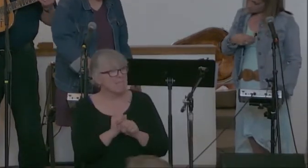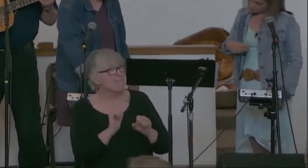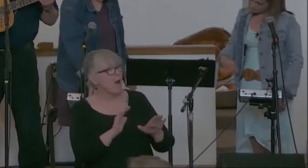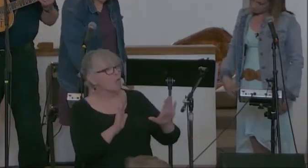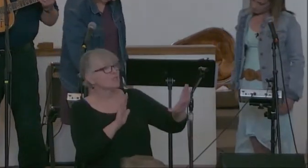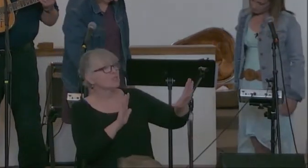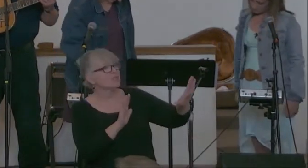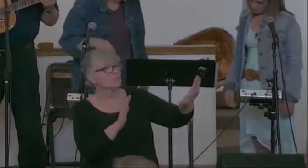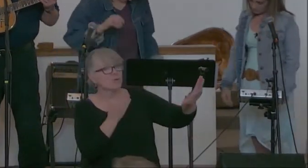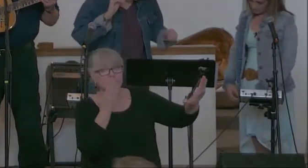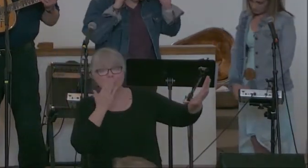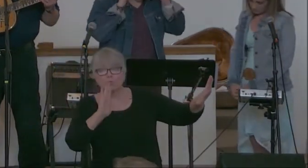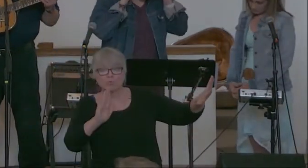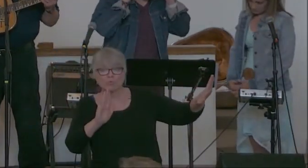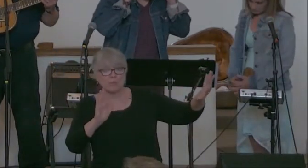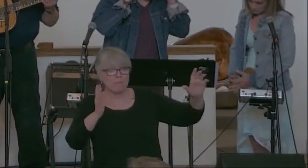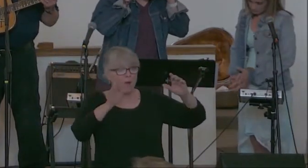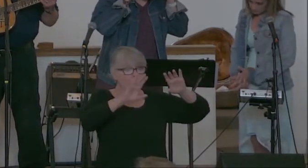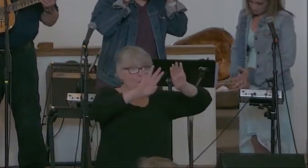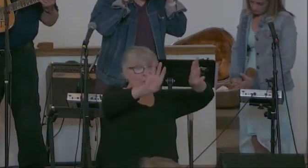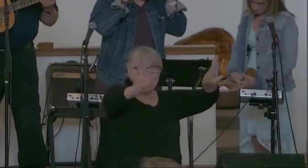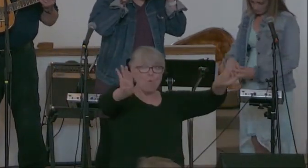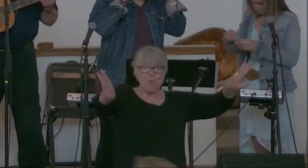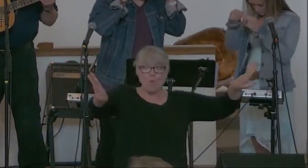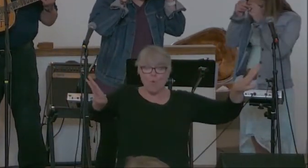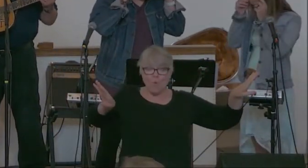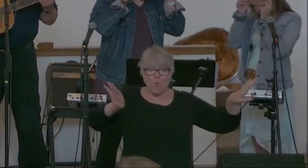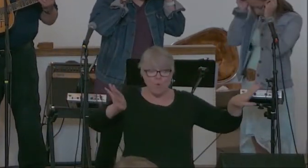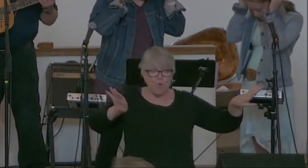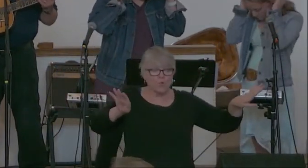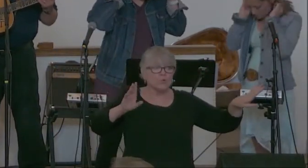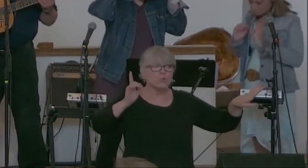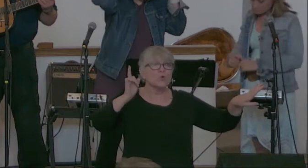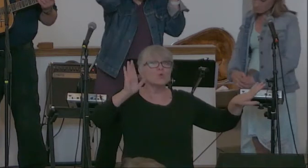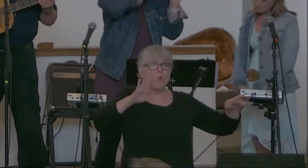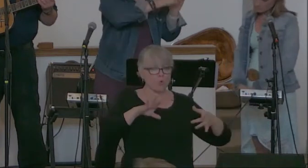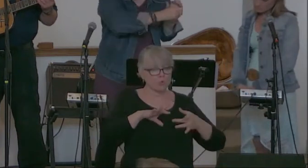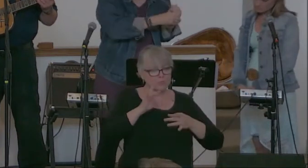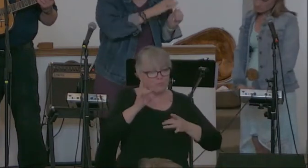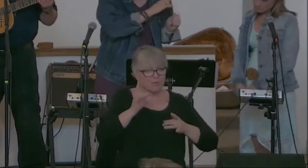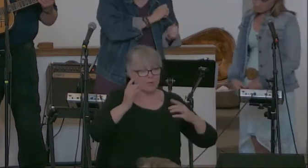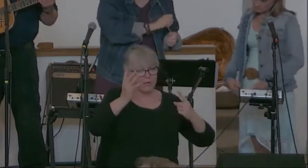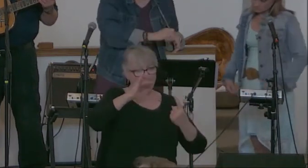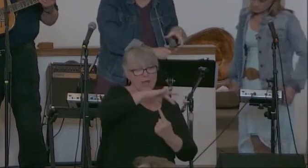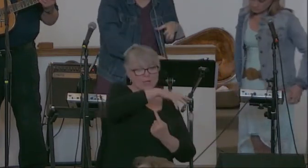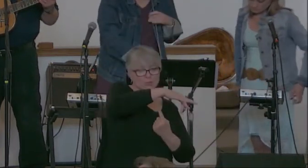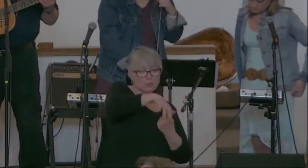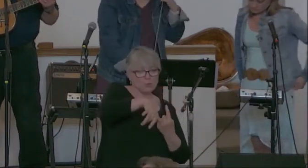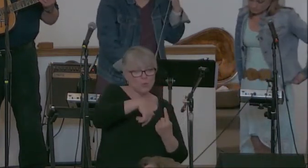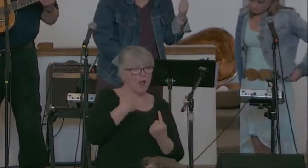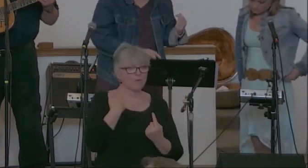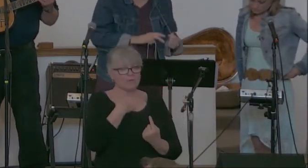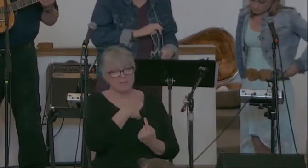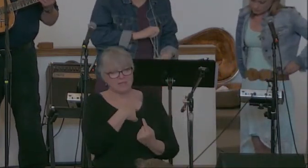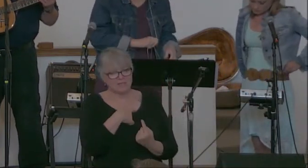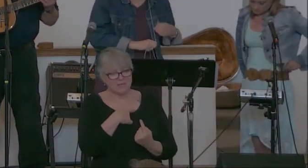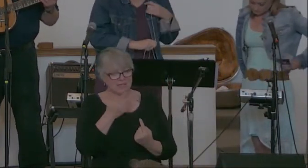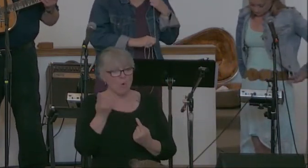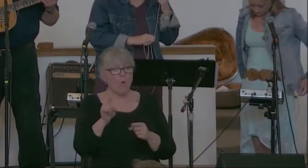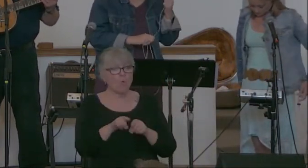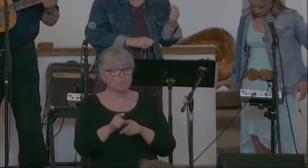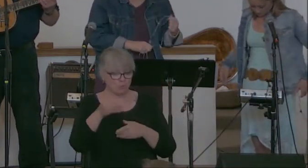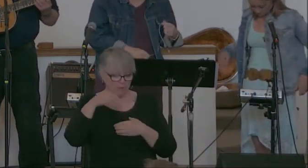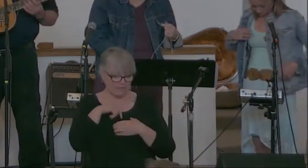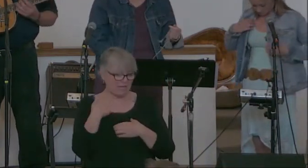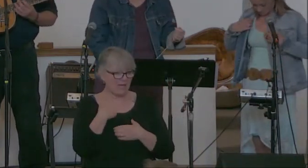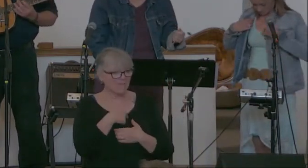surround Jerusalem. So your spirit dwells around us, Father God, and in us, Father God. We thank you for that. Holy Spirit,